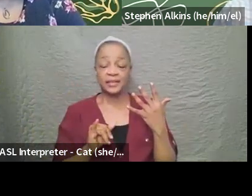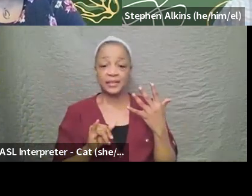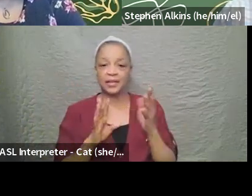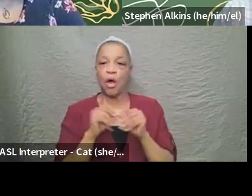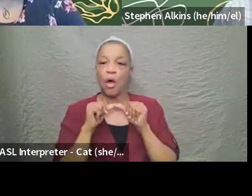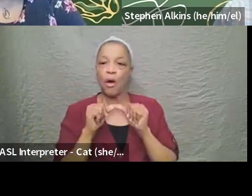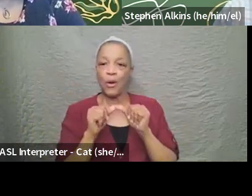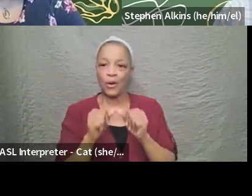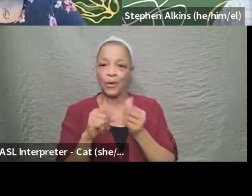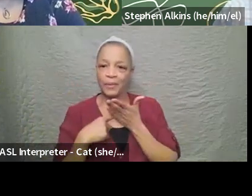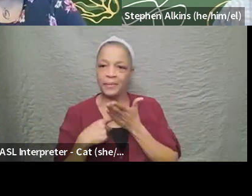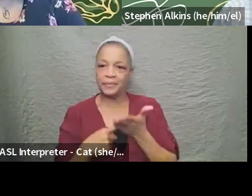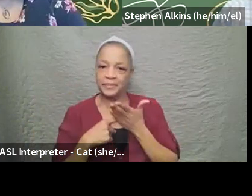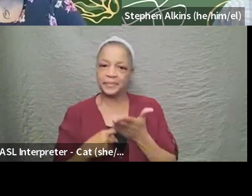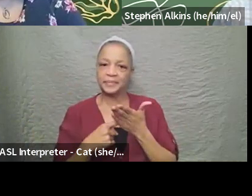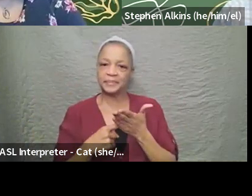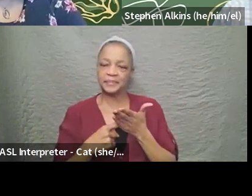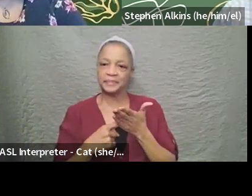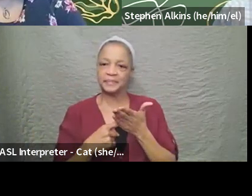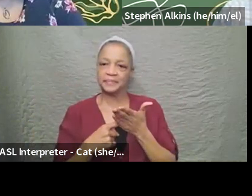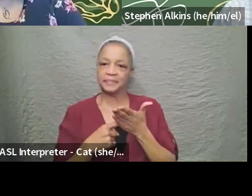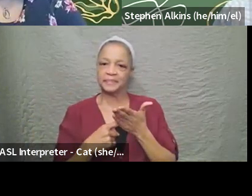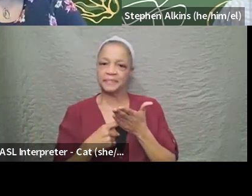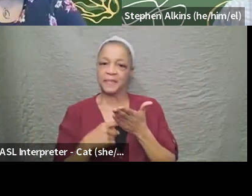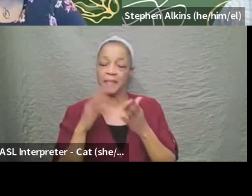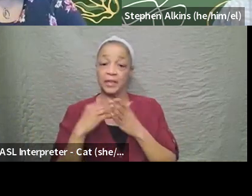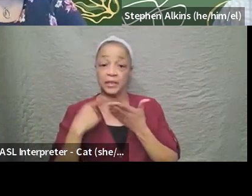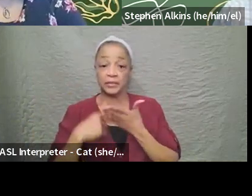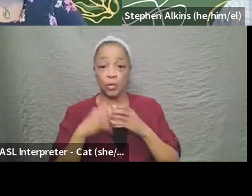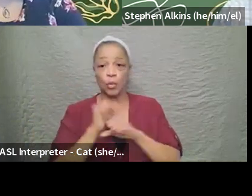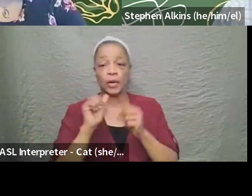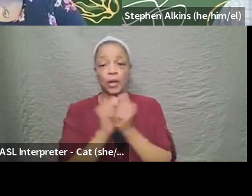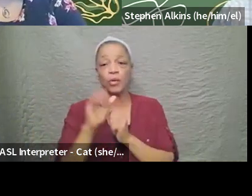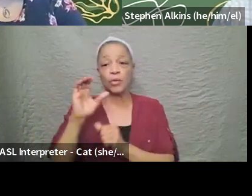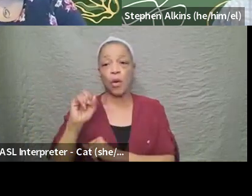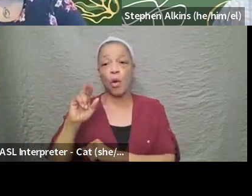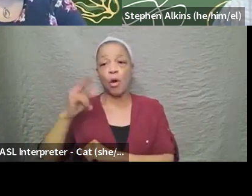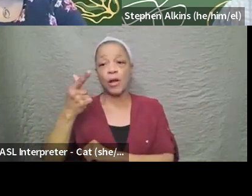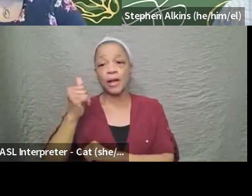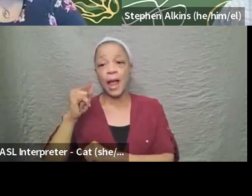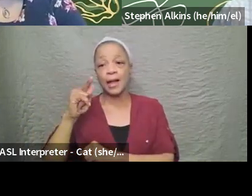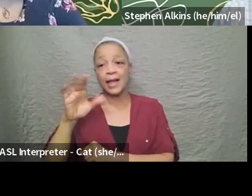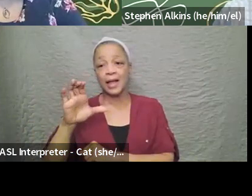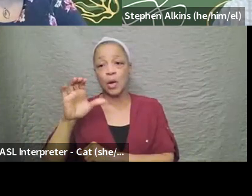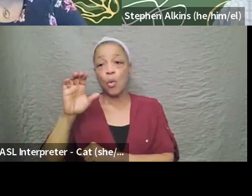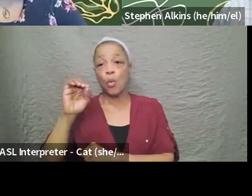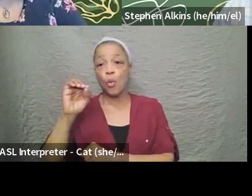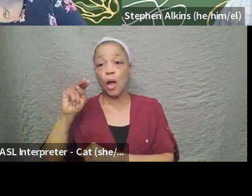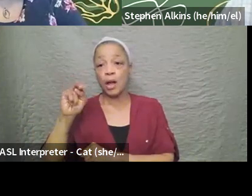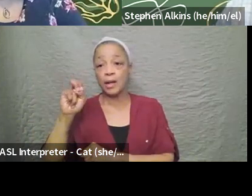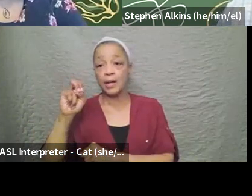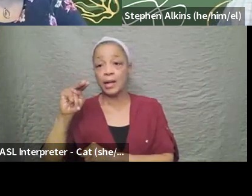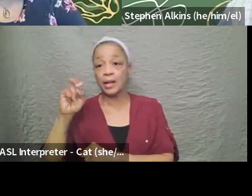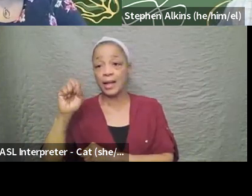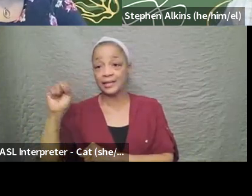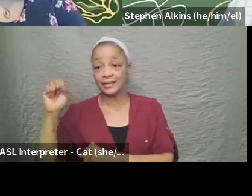ongoing conversation. It's one that in working with organic oneness that we would start to put to get, this